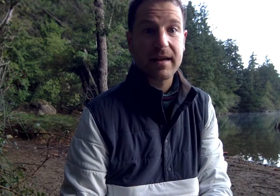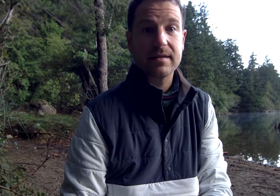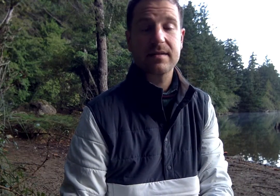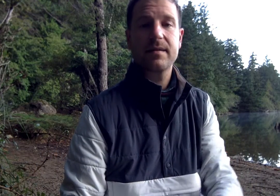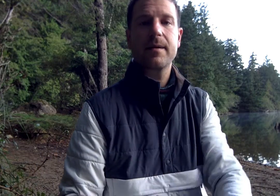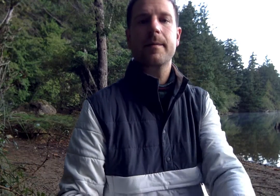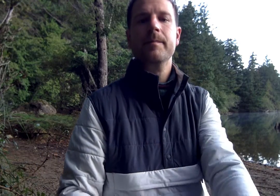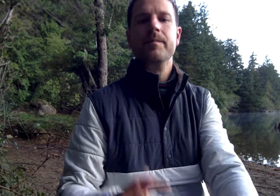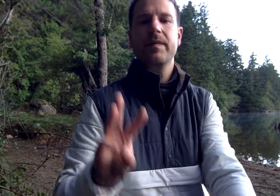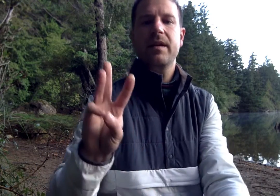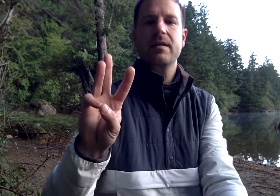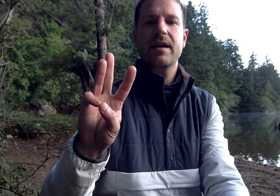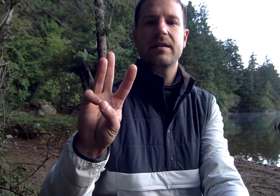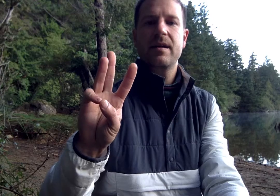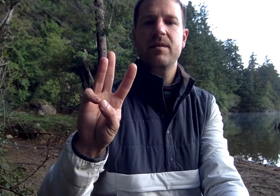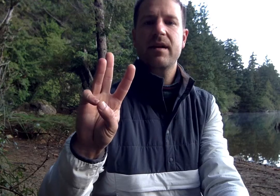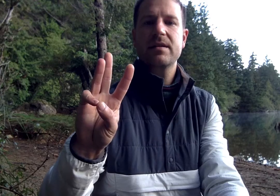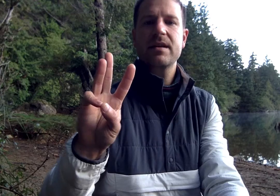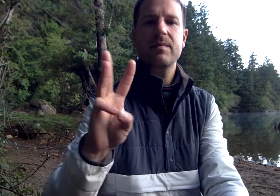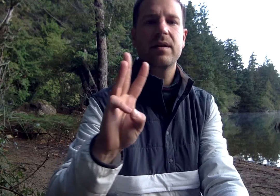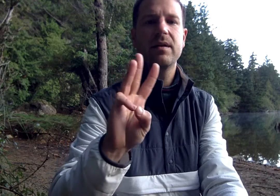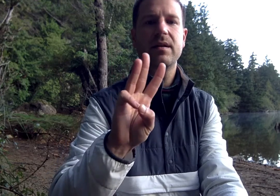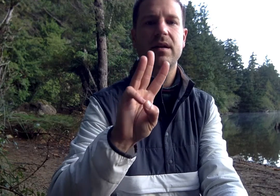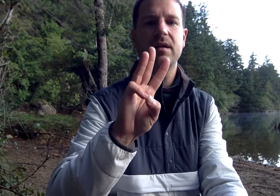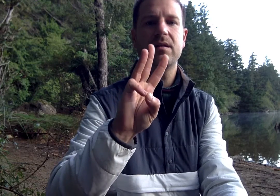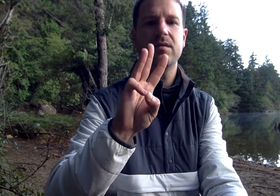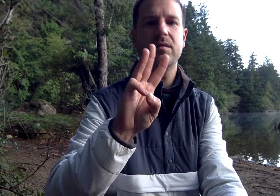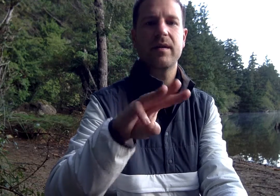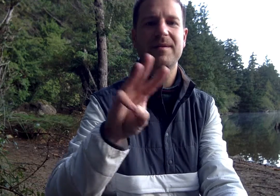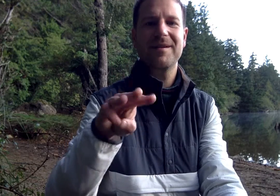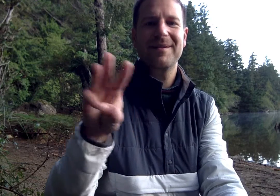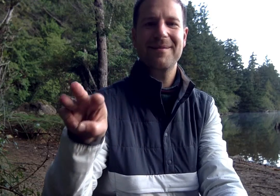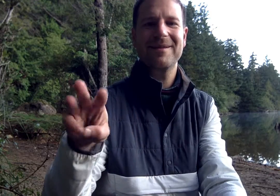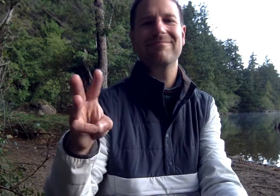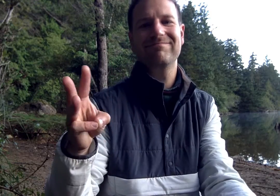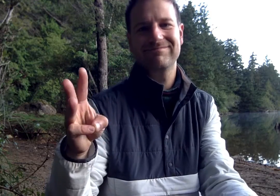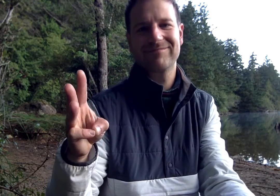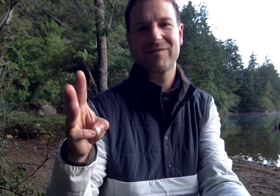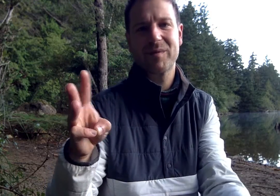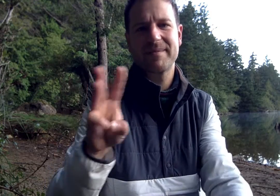Website. You take a W hand shape and you do www for website.